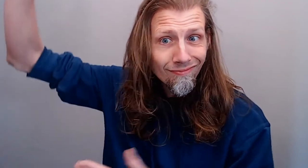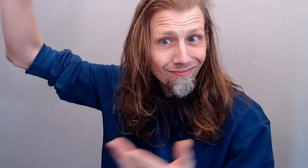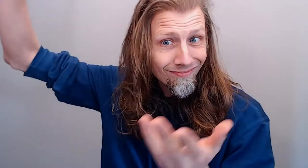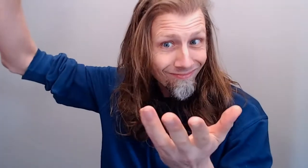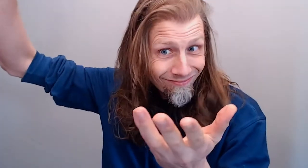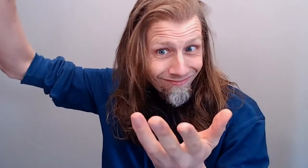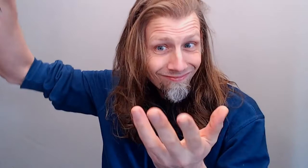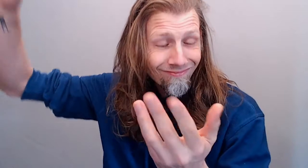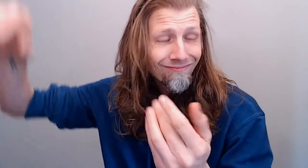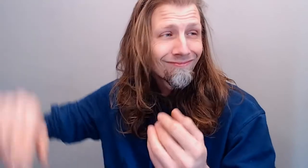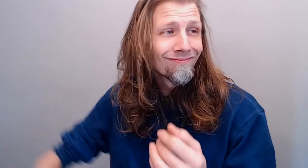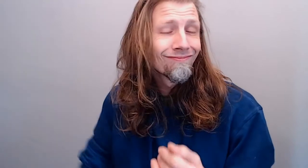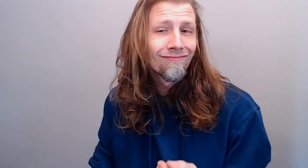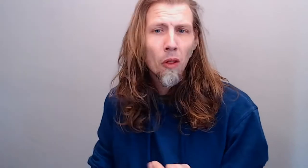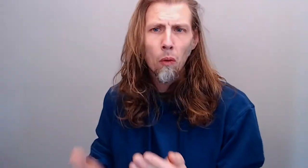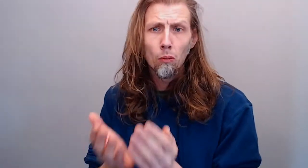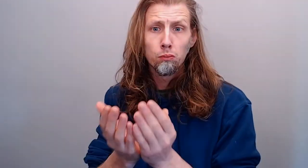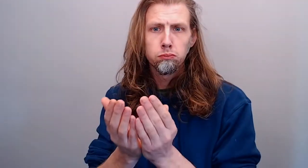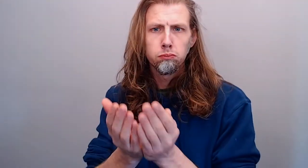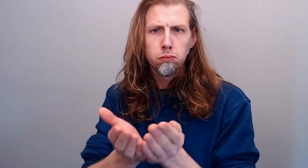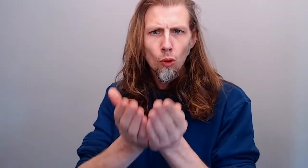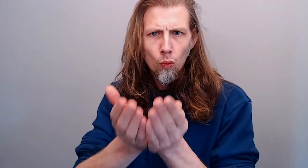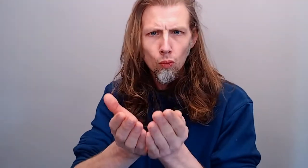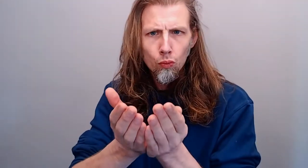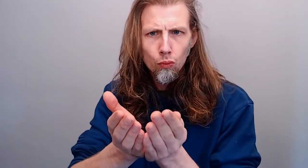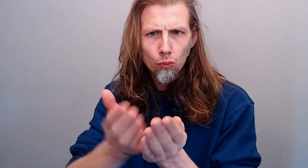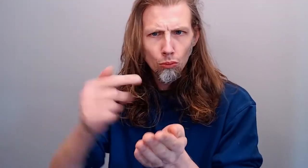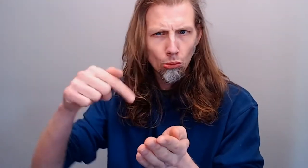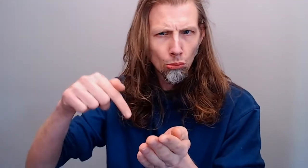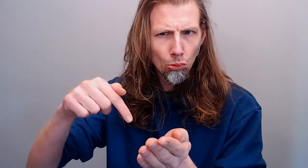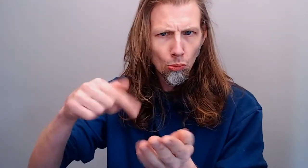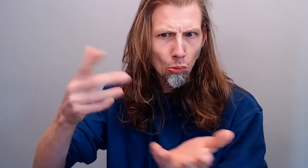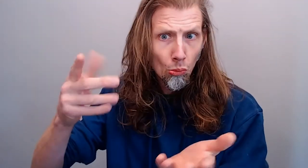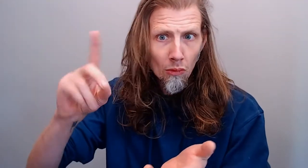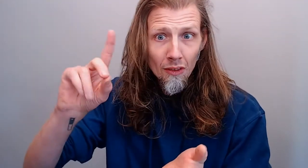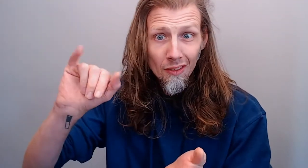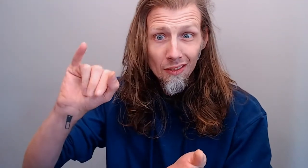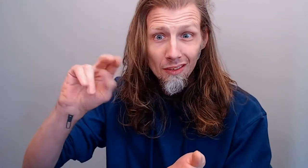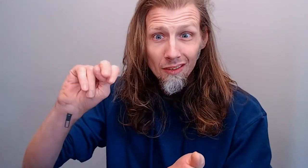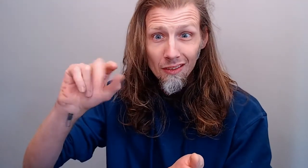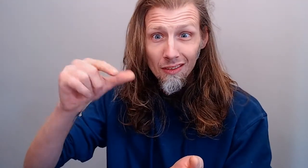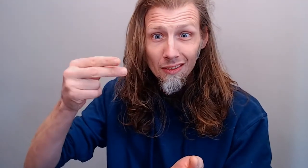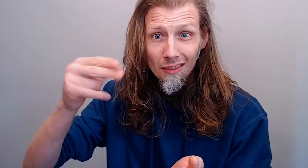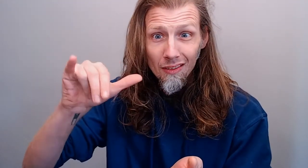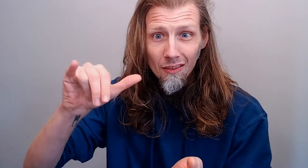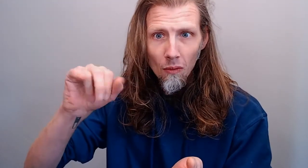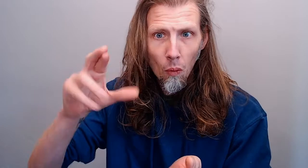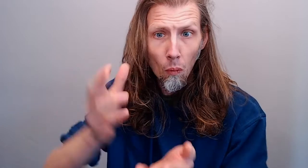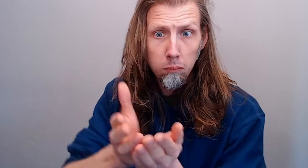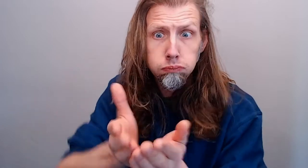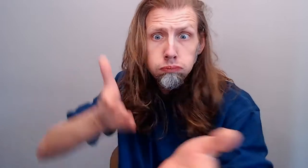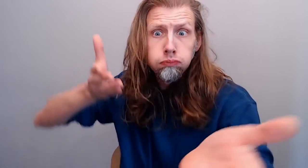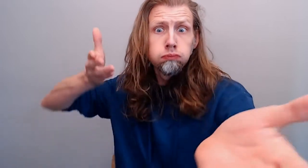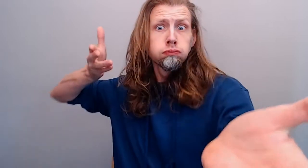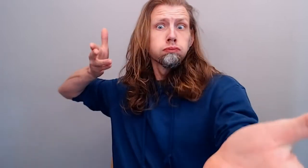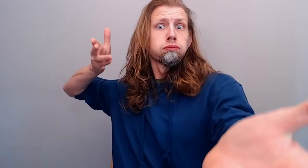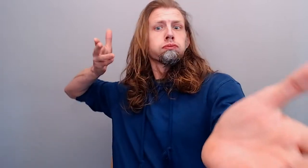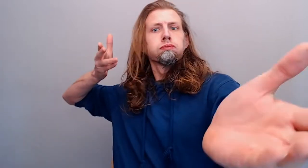We can also manipulate signs to easily indicate whether a vessel on water is a dinghy or a ship as large as